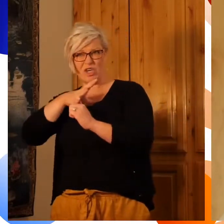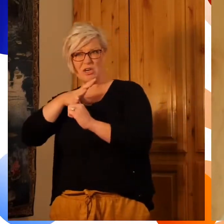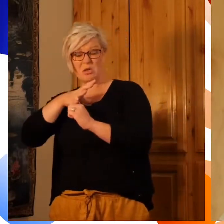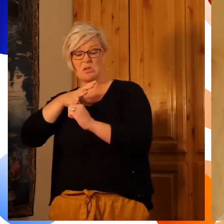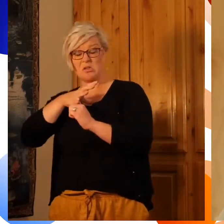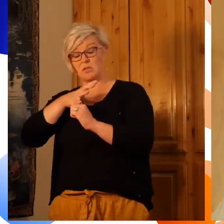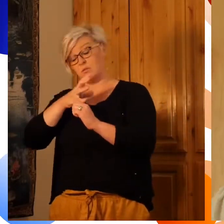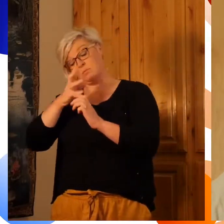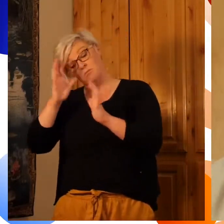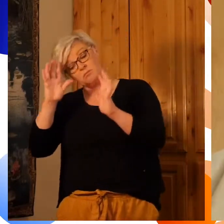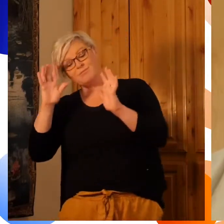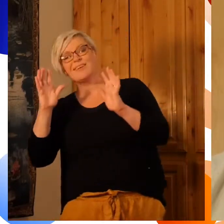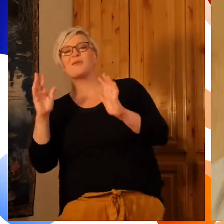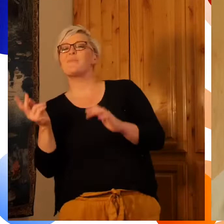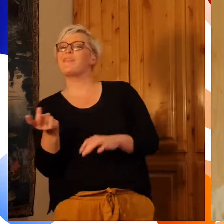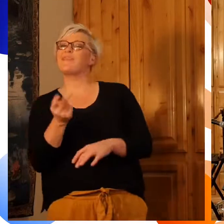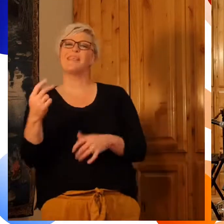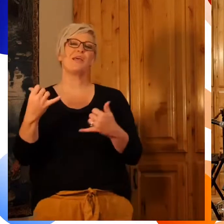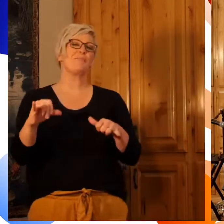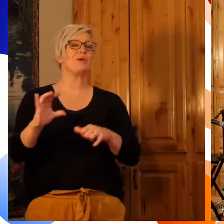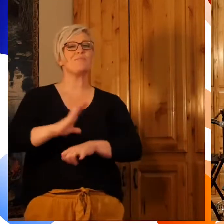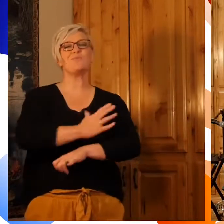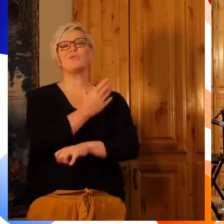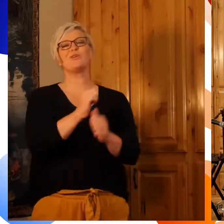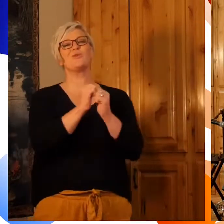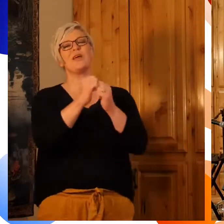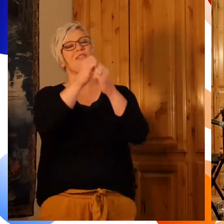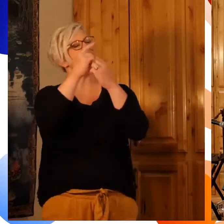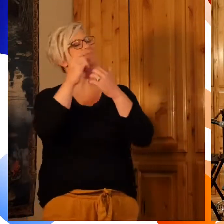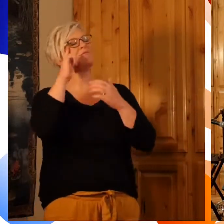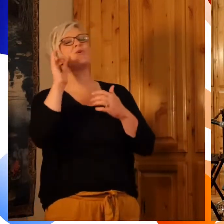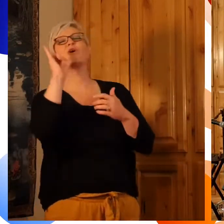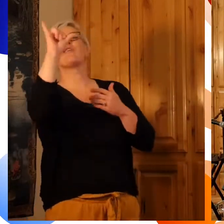together forever after.